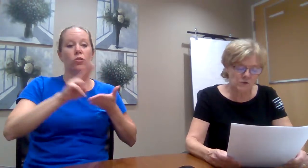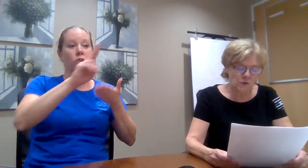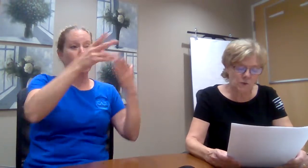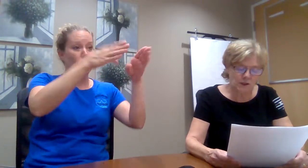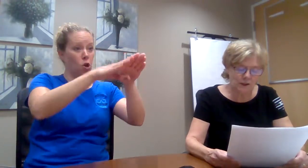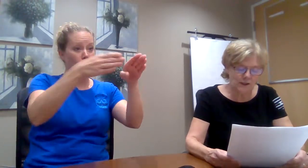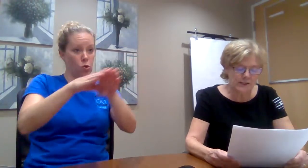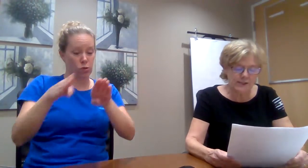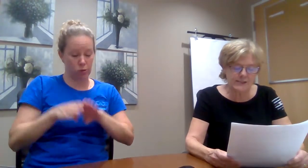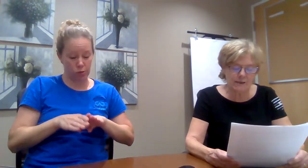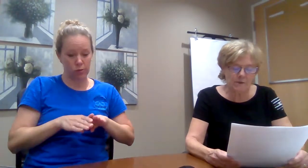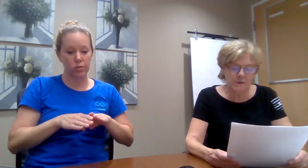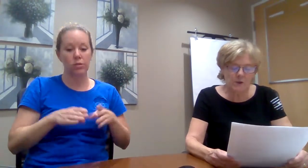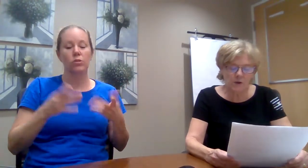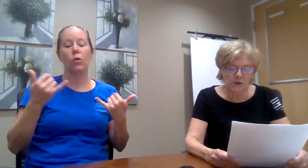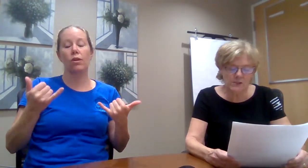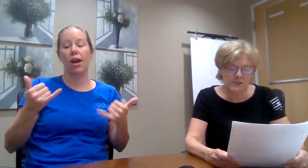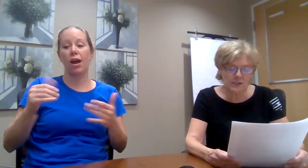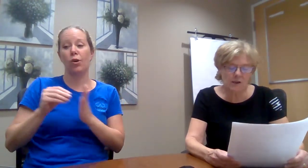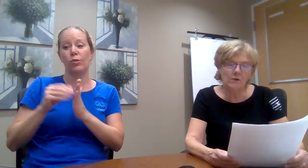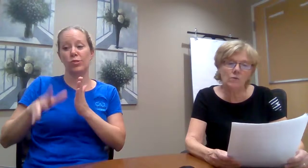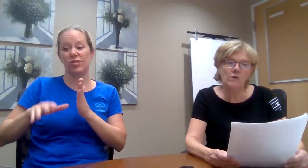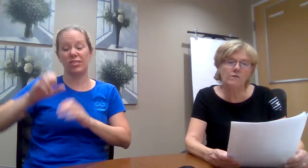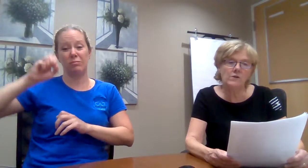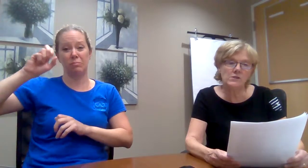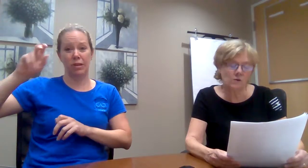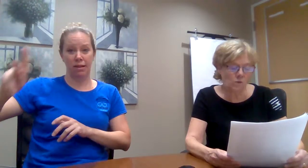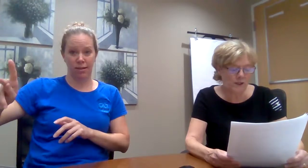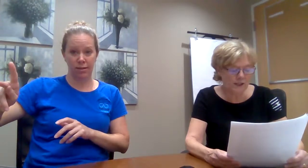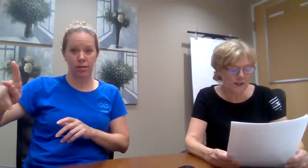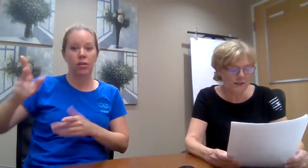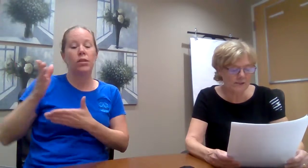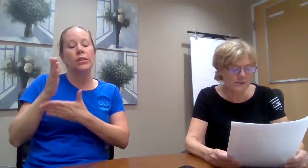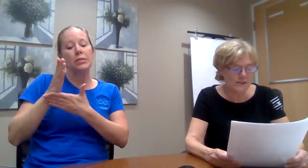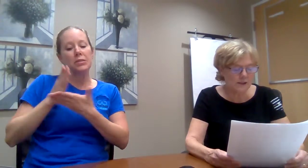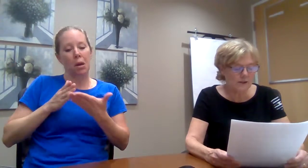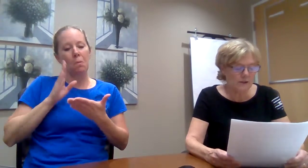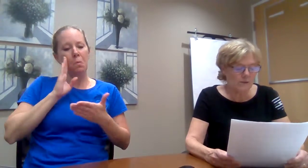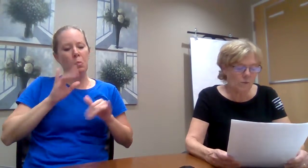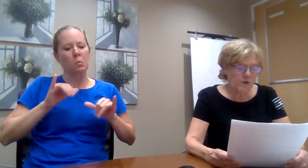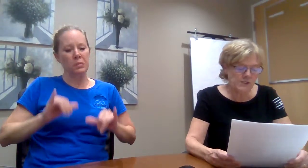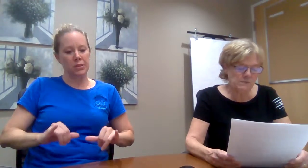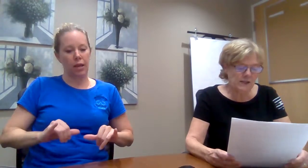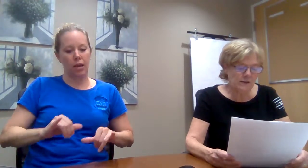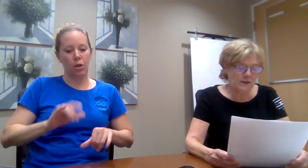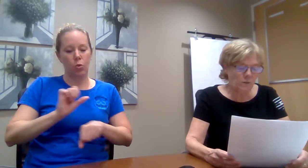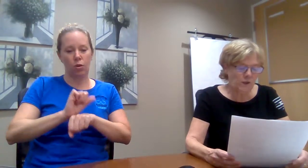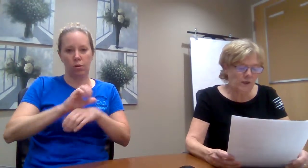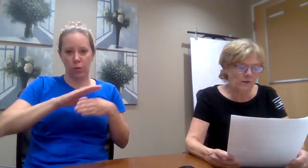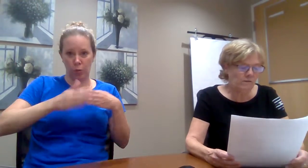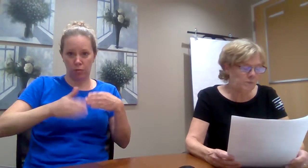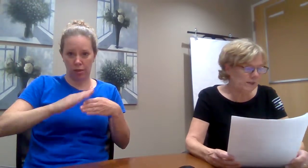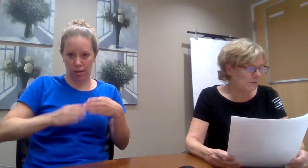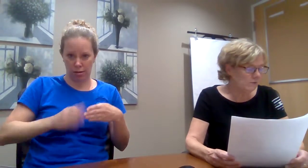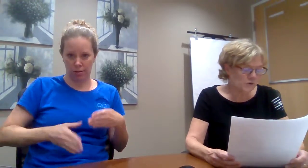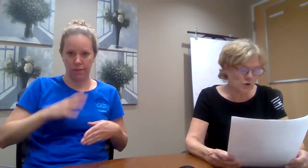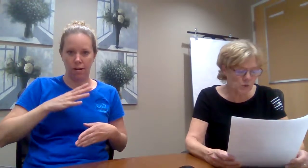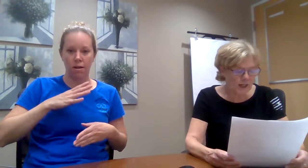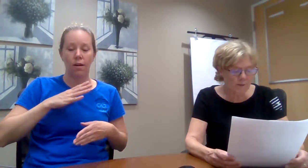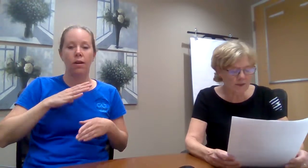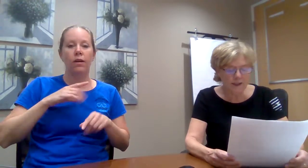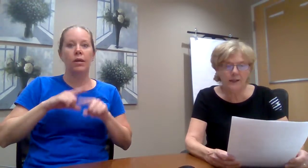returning to school. Some of them are going to stay on and work for us on weekends, which has meant that we have